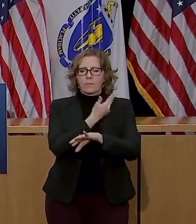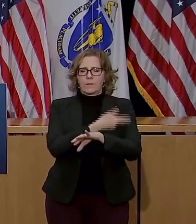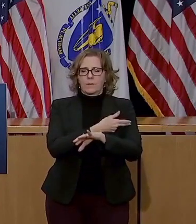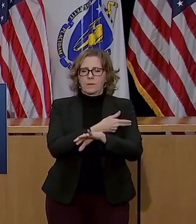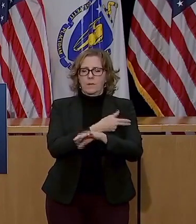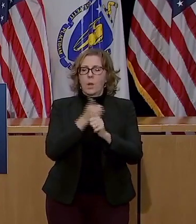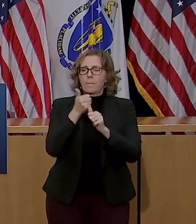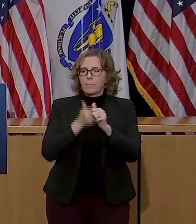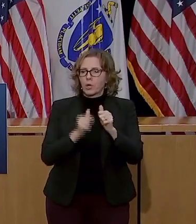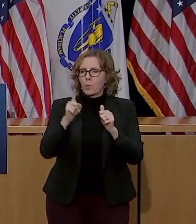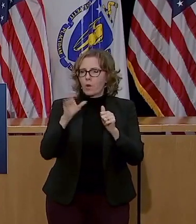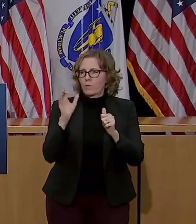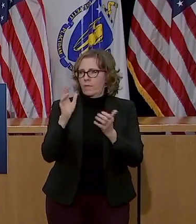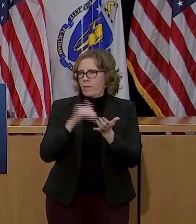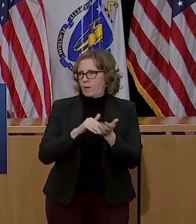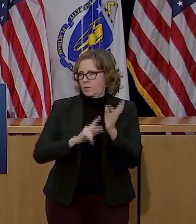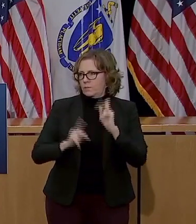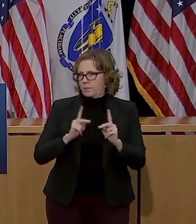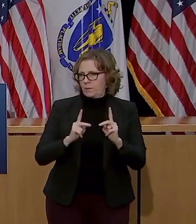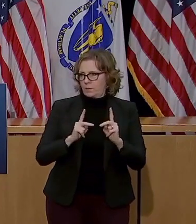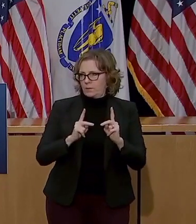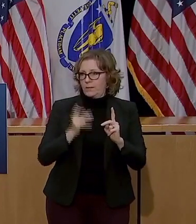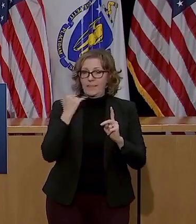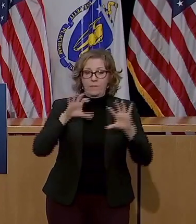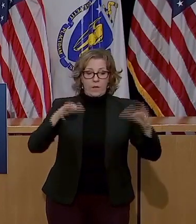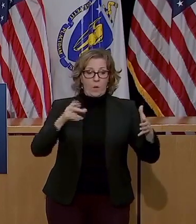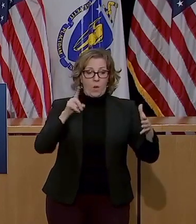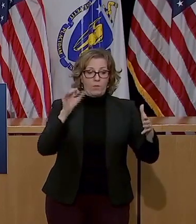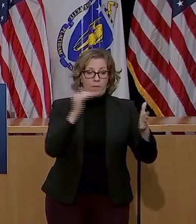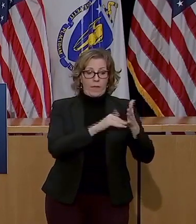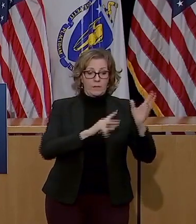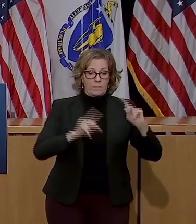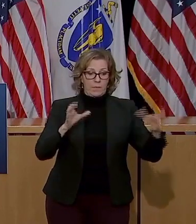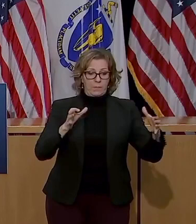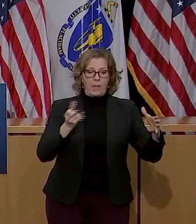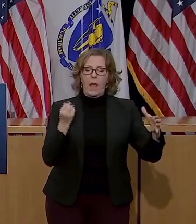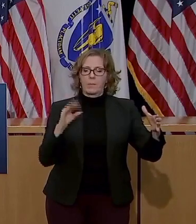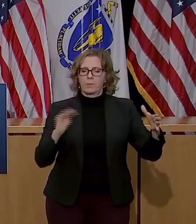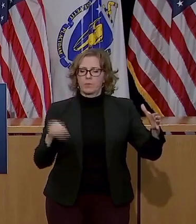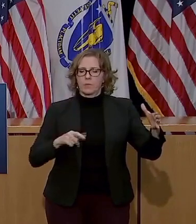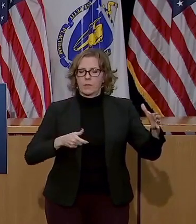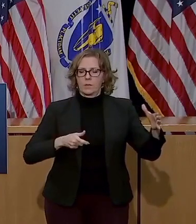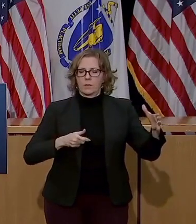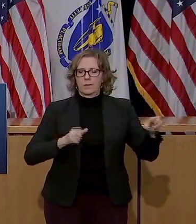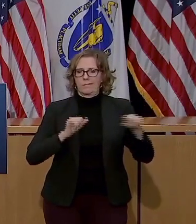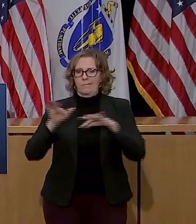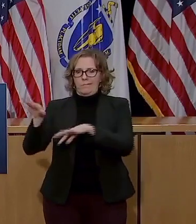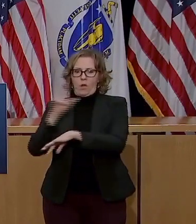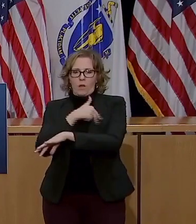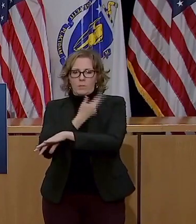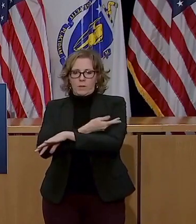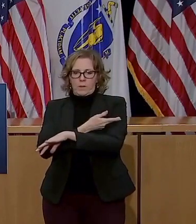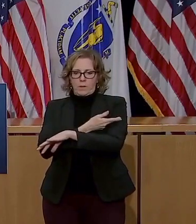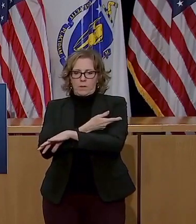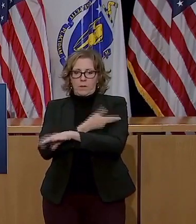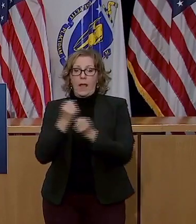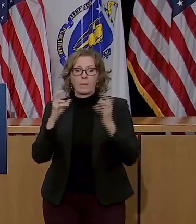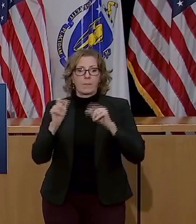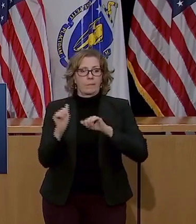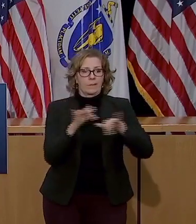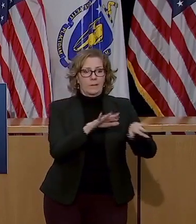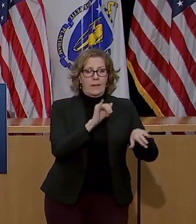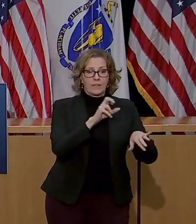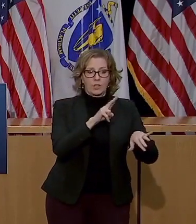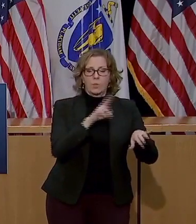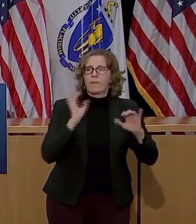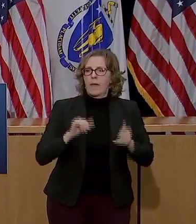fake hospitalizations. The number of people you have in the hospital per 100,000 with COVID and the number of people you have in the ICU, that's a